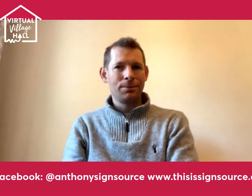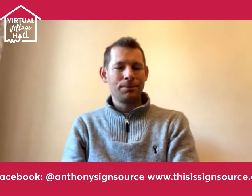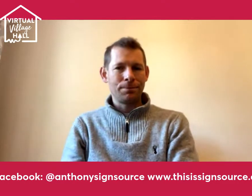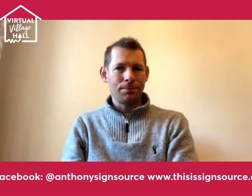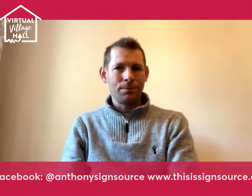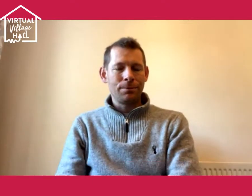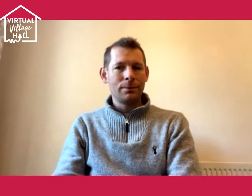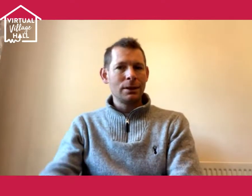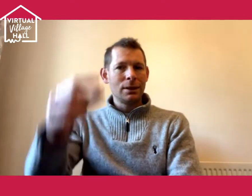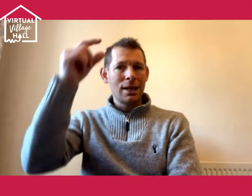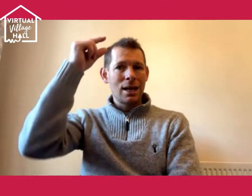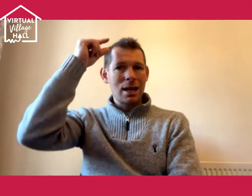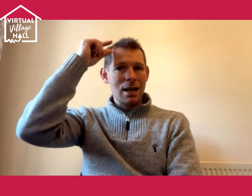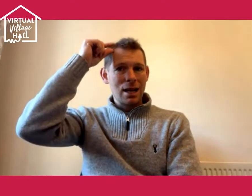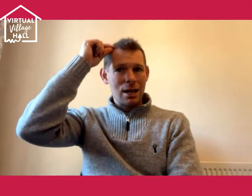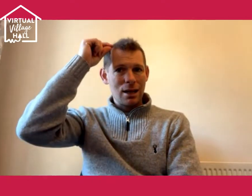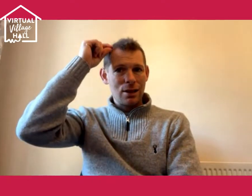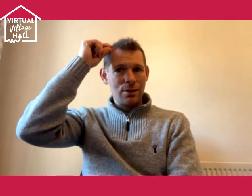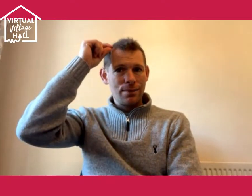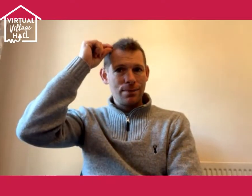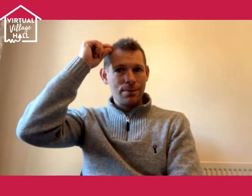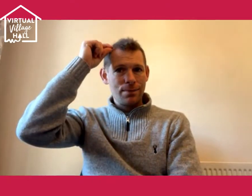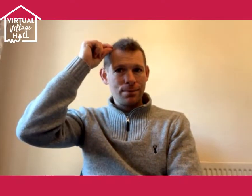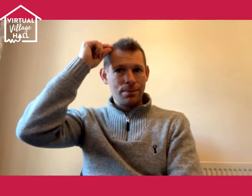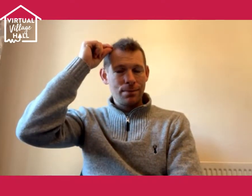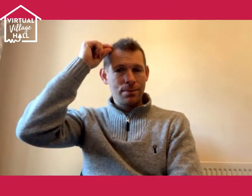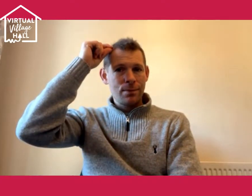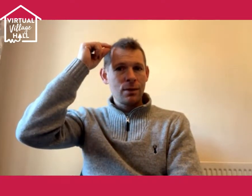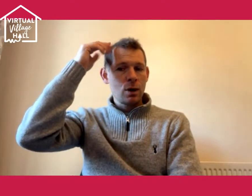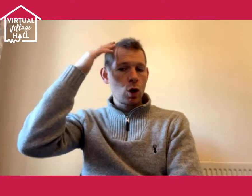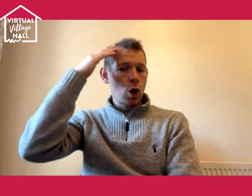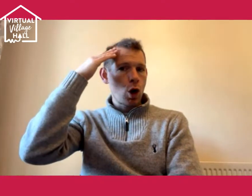Okay, so let's recap on those again. So it's hair,